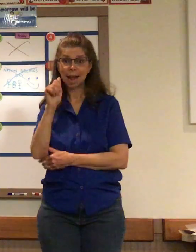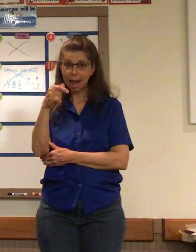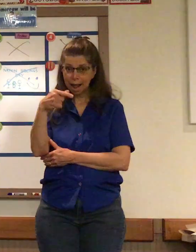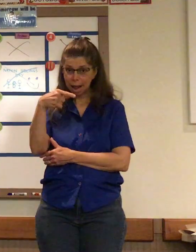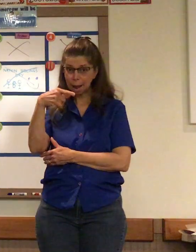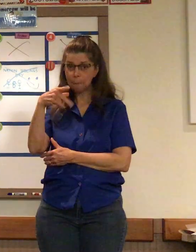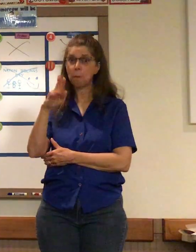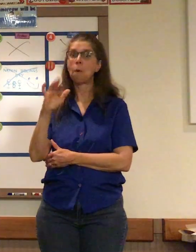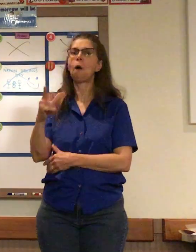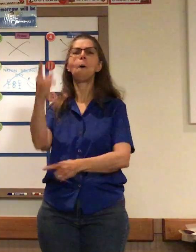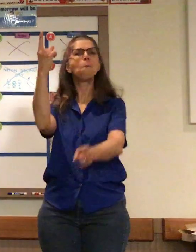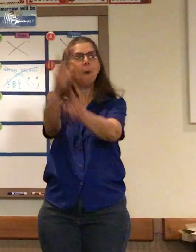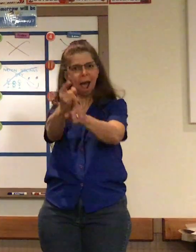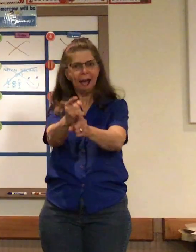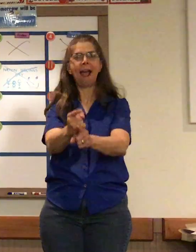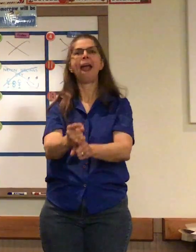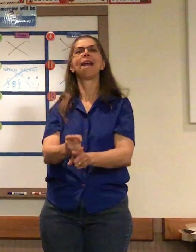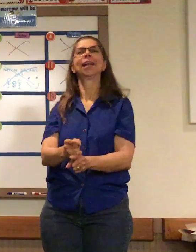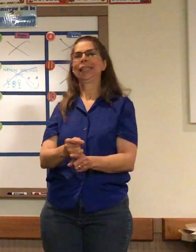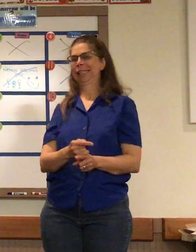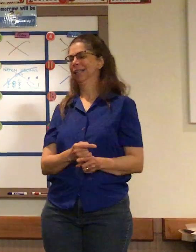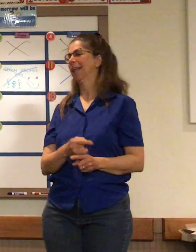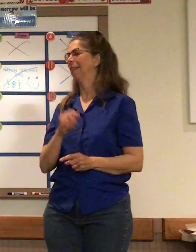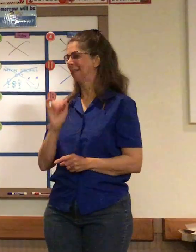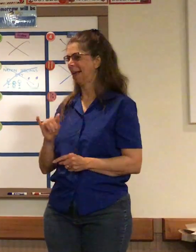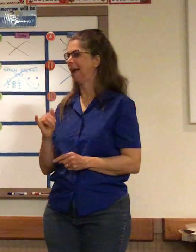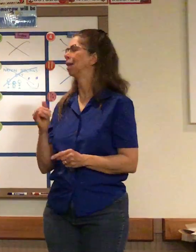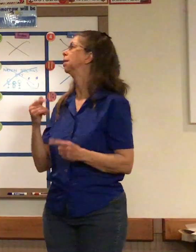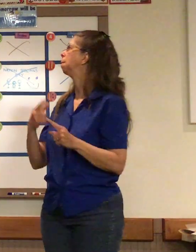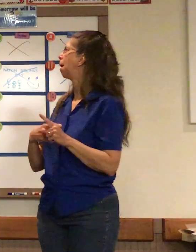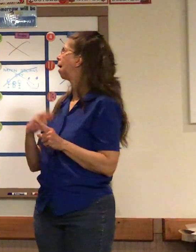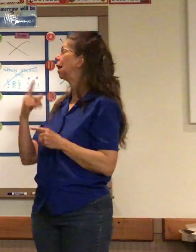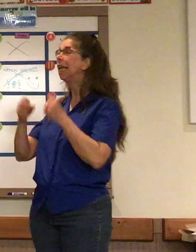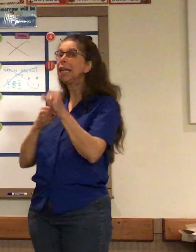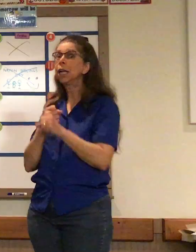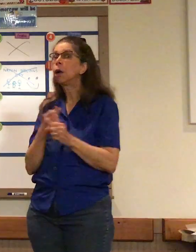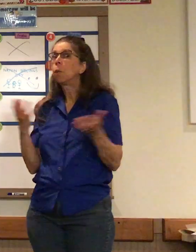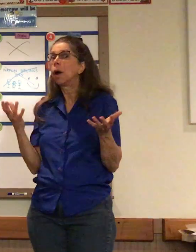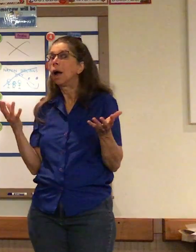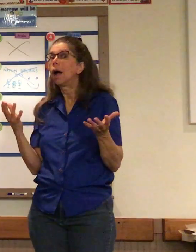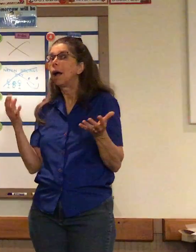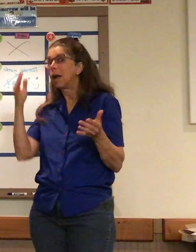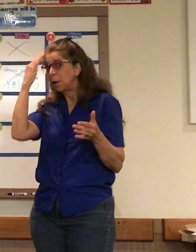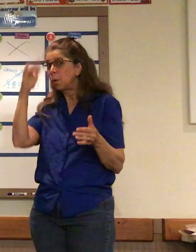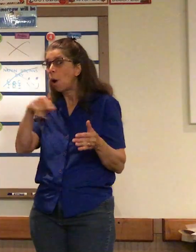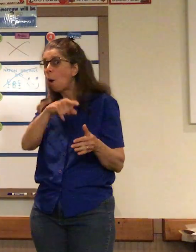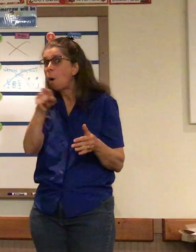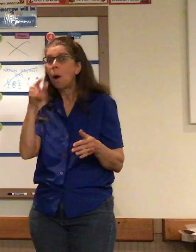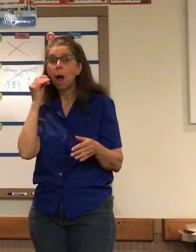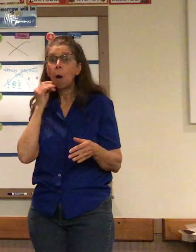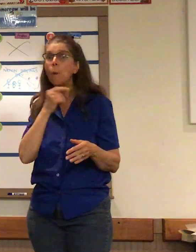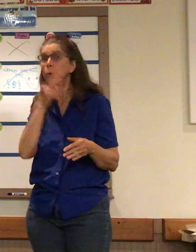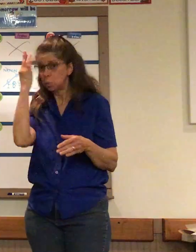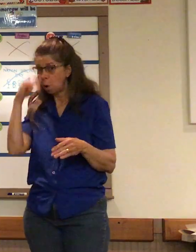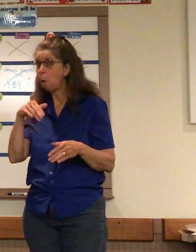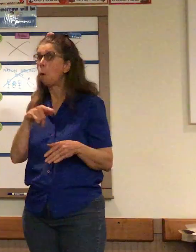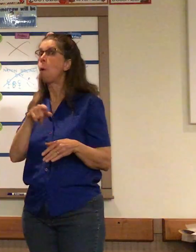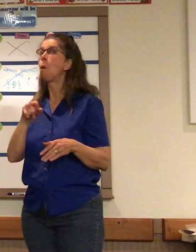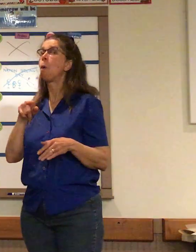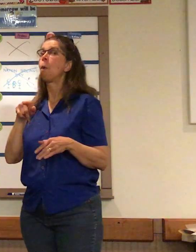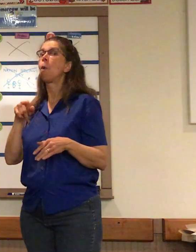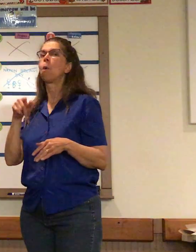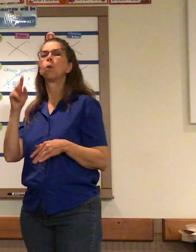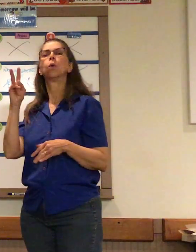you've got it. It's the month of April. And the year is, do you guys know at home what year it is?